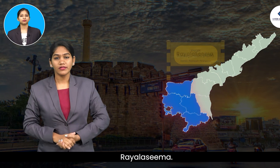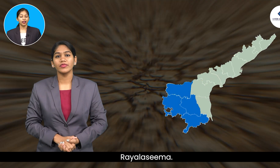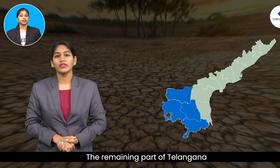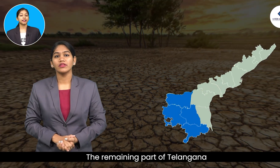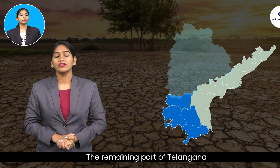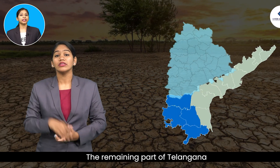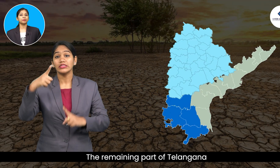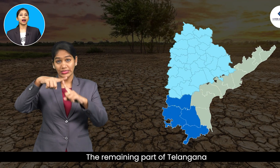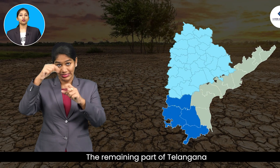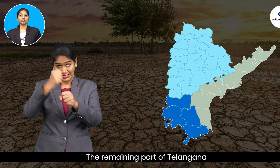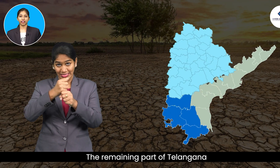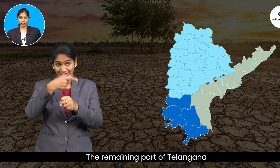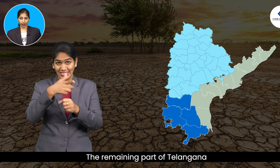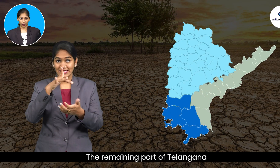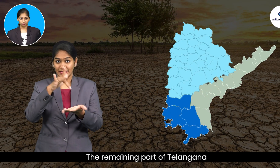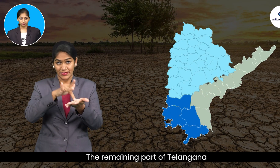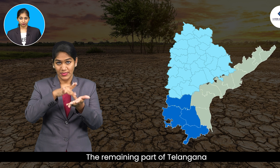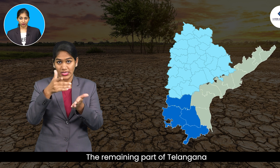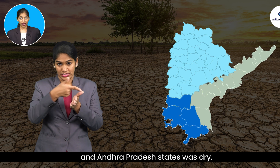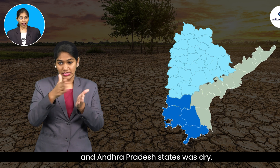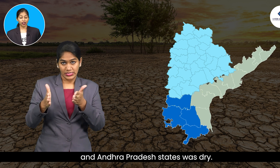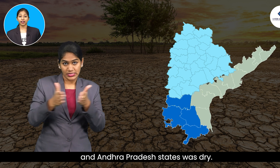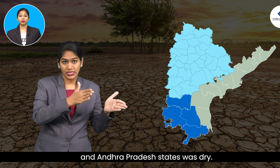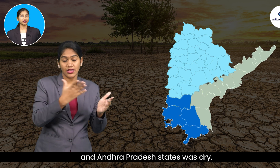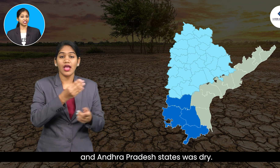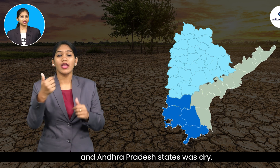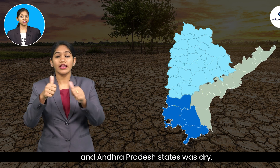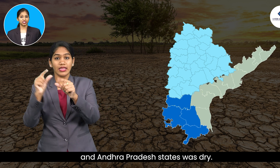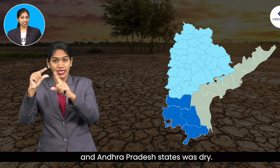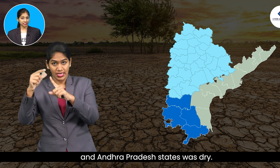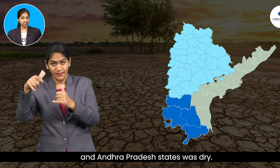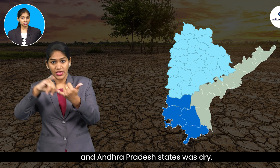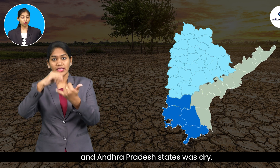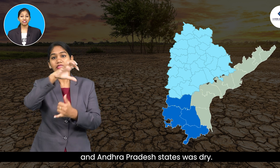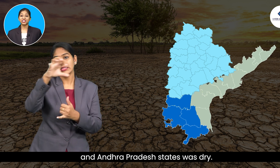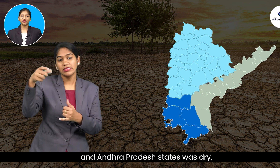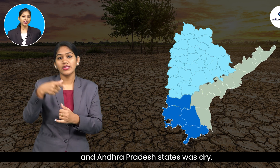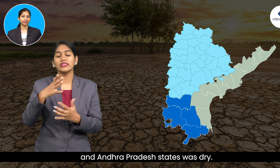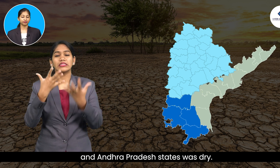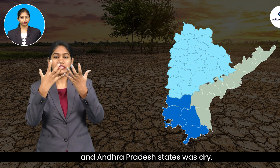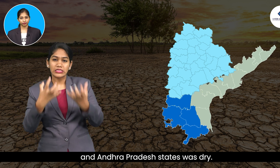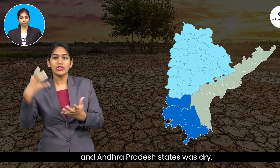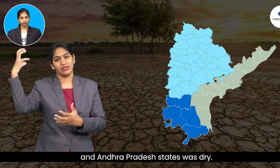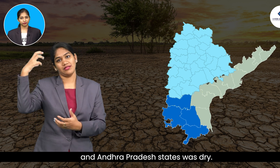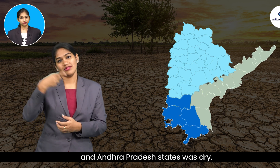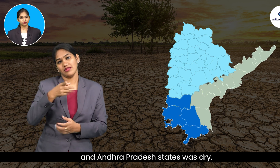The remaining part Of Telangana And Andhra Pradesh States Was dry